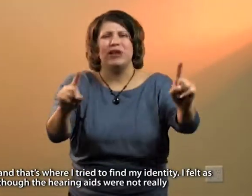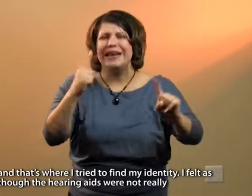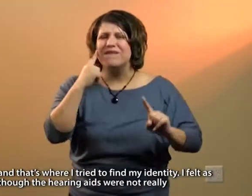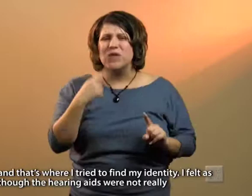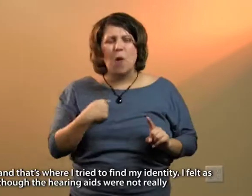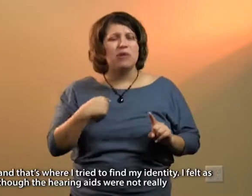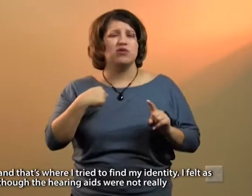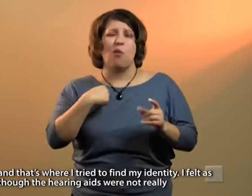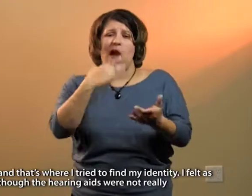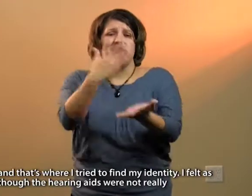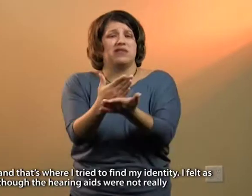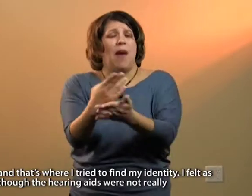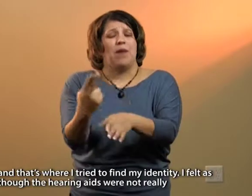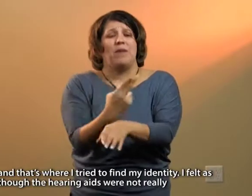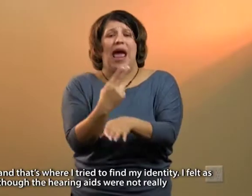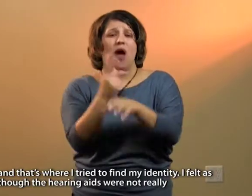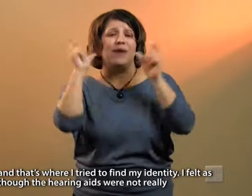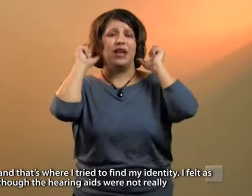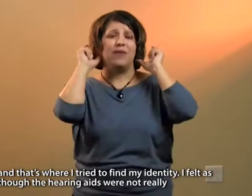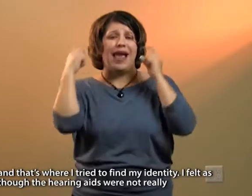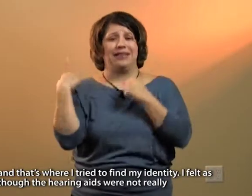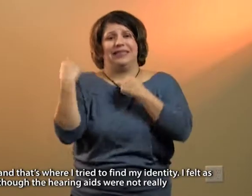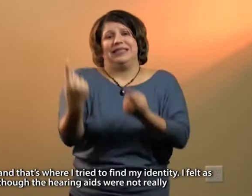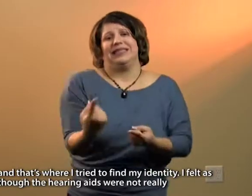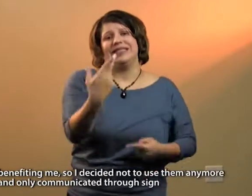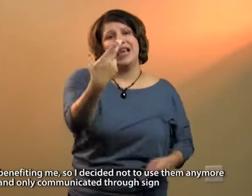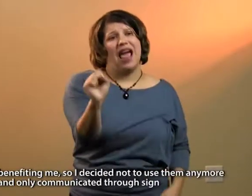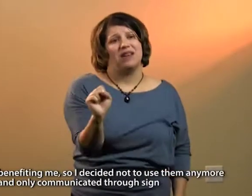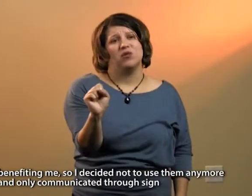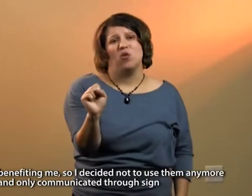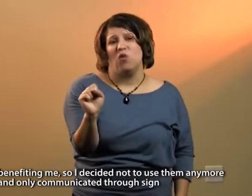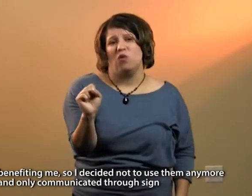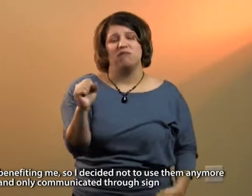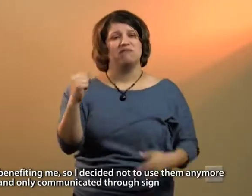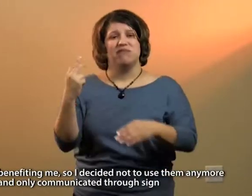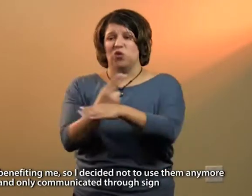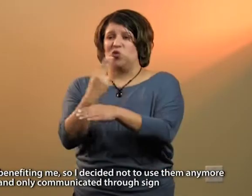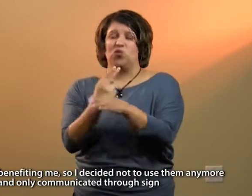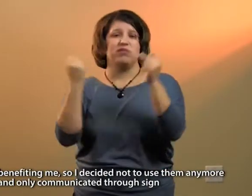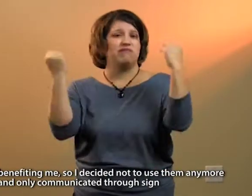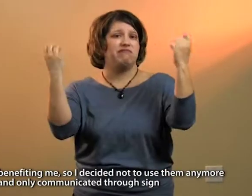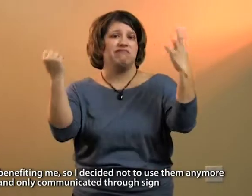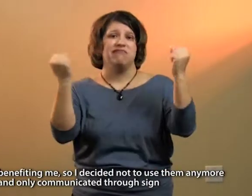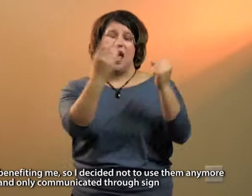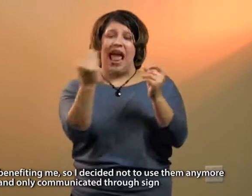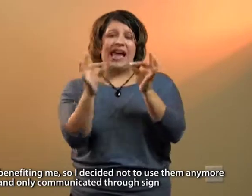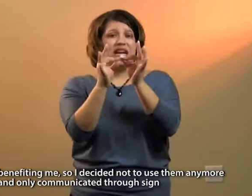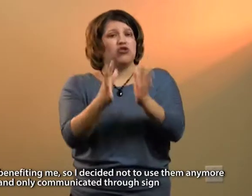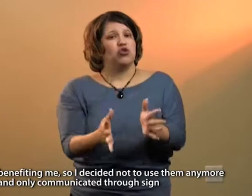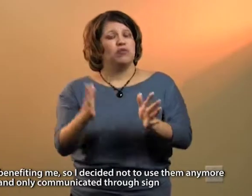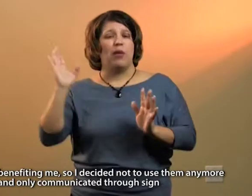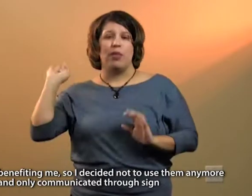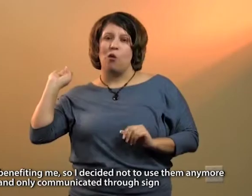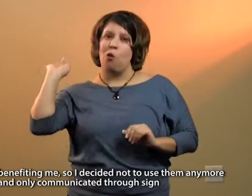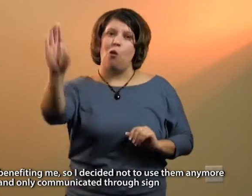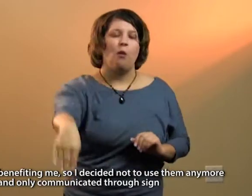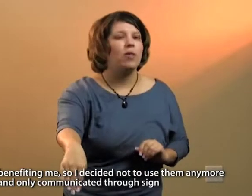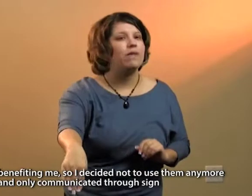I felt as though the hearing aids were not really benefiting me So I decided not to use them anymore And only communicated